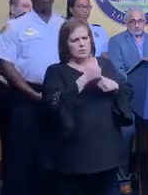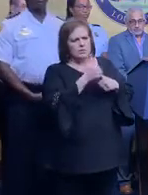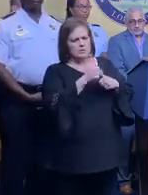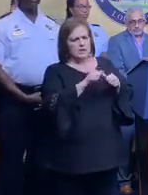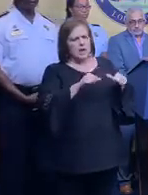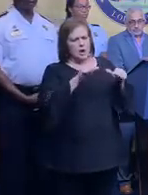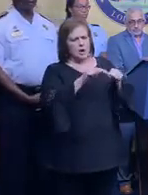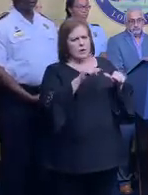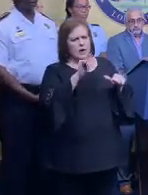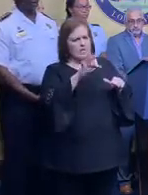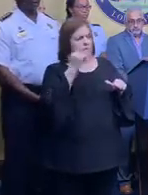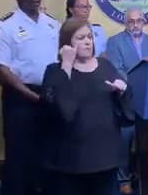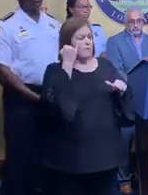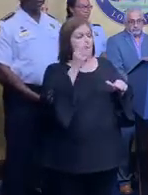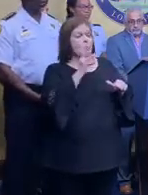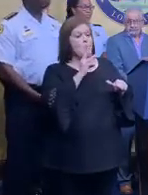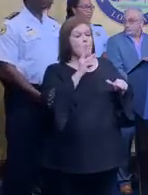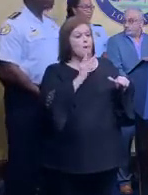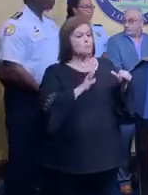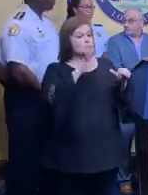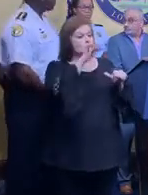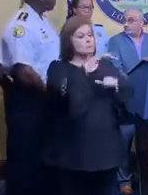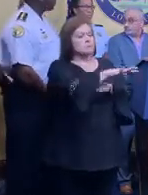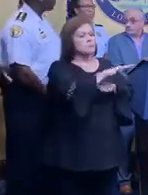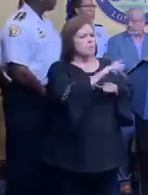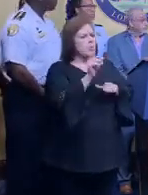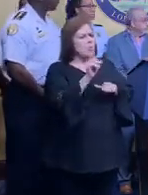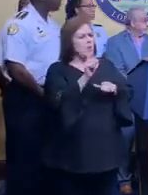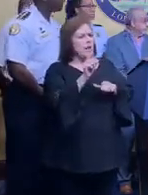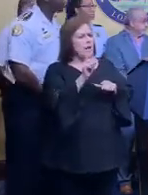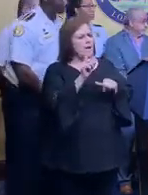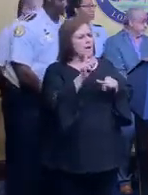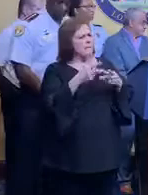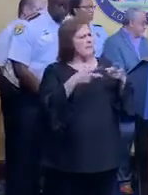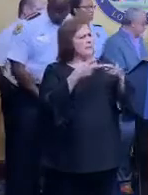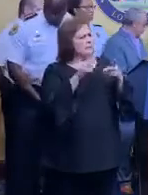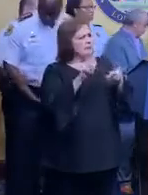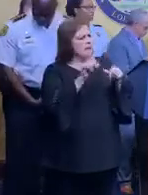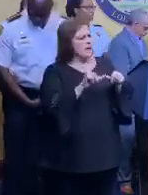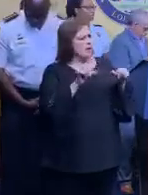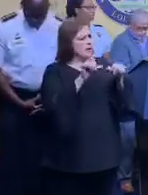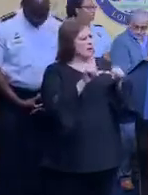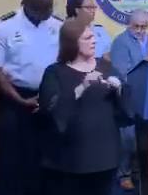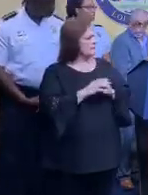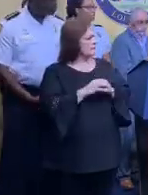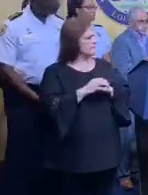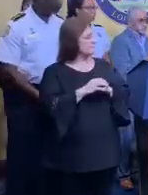overtopped if the storm surge came up? Sure. Levee flood protection? Yeah.